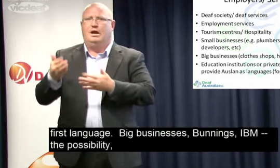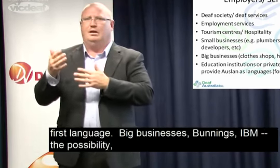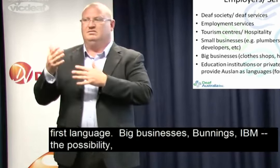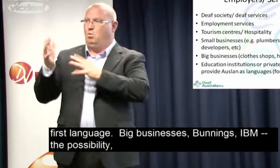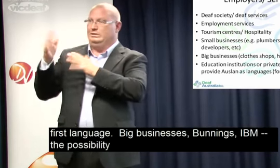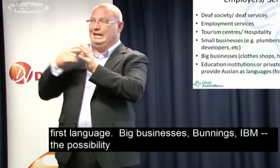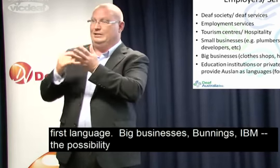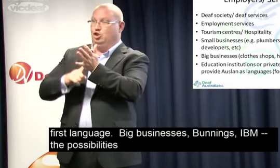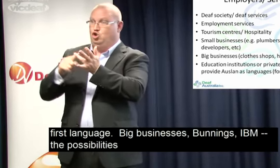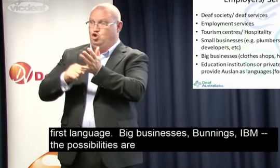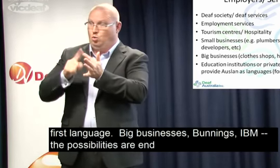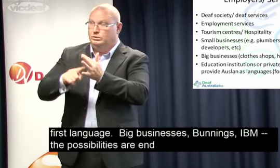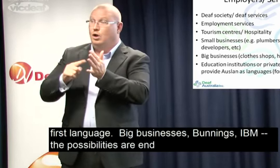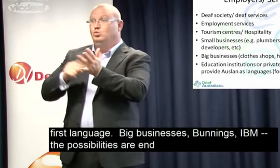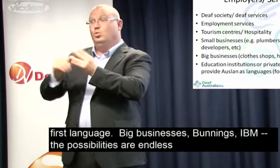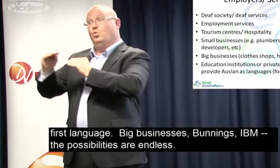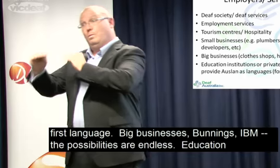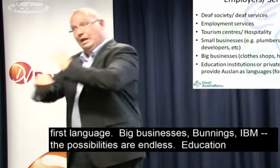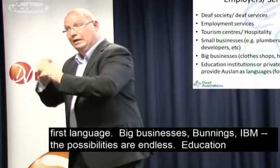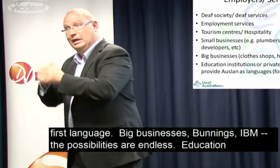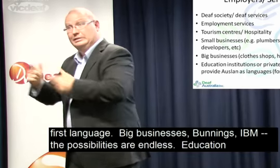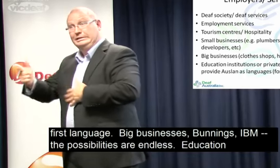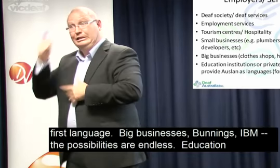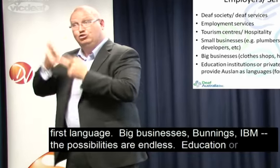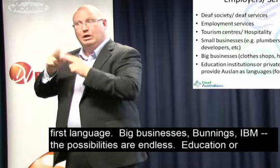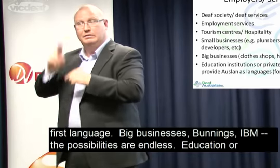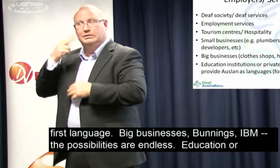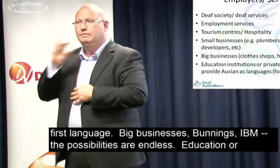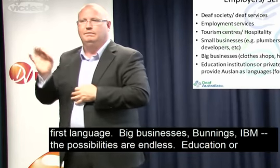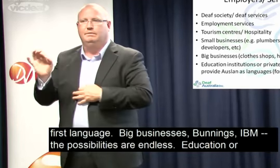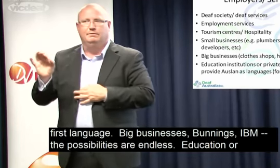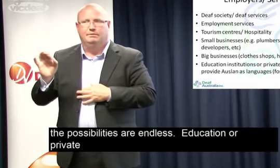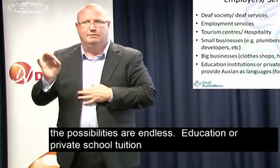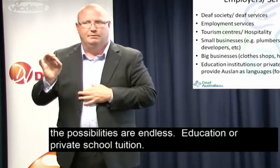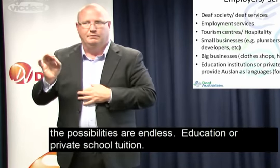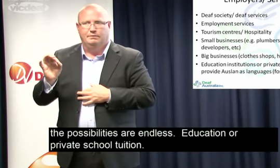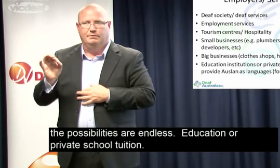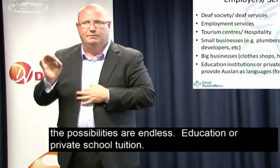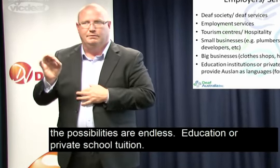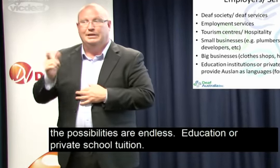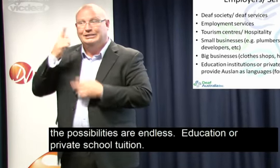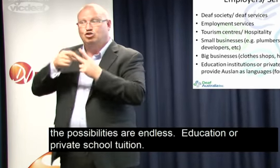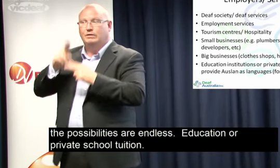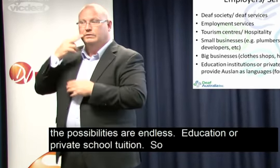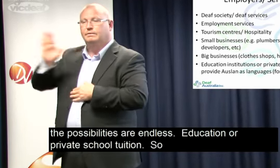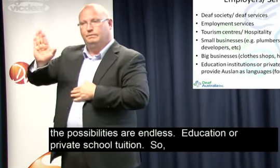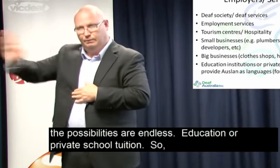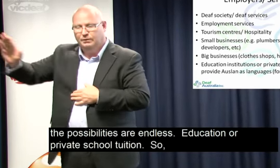private school tuition. So this role wouldn't be for somebody to replace a teacher of the